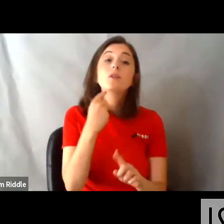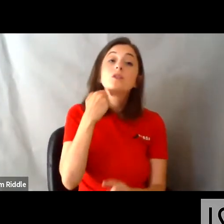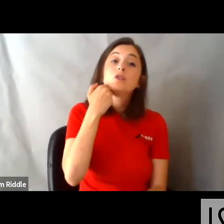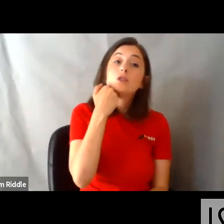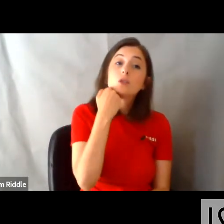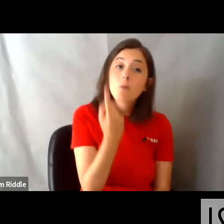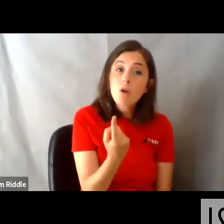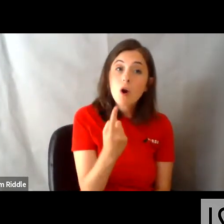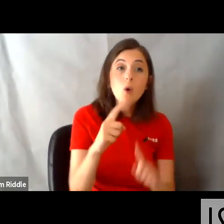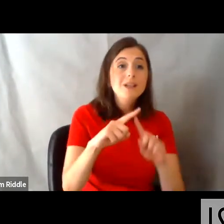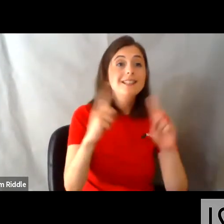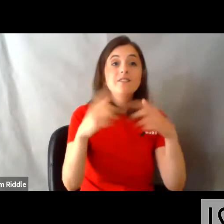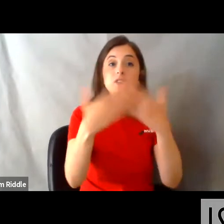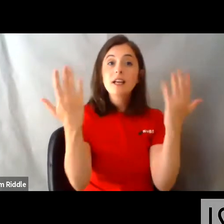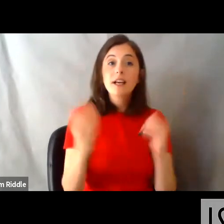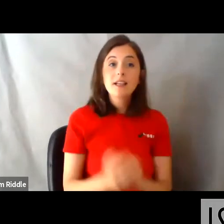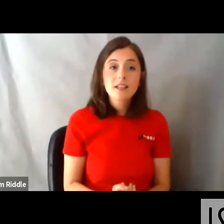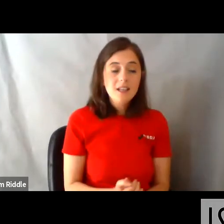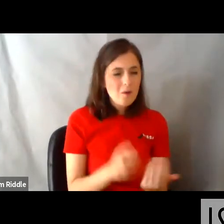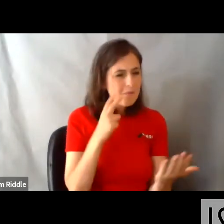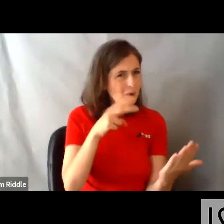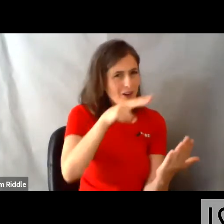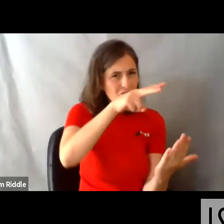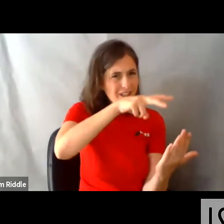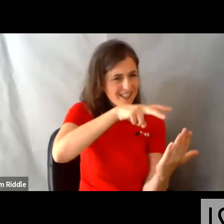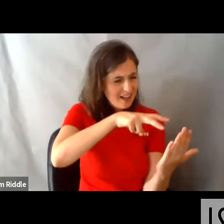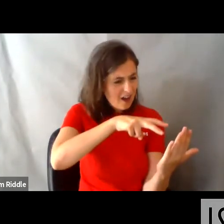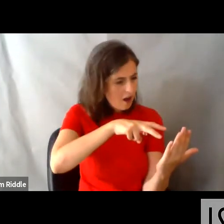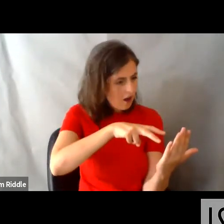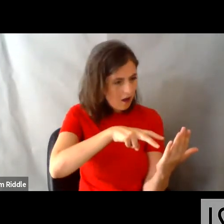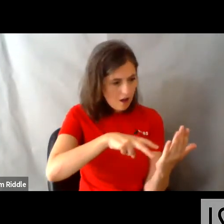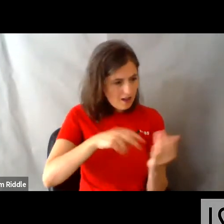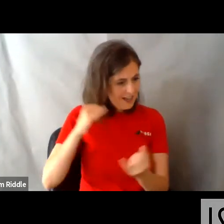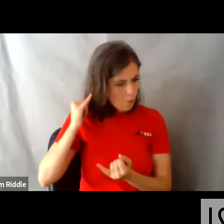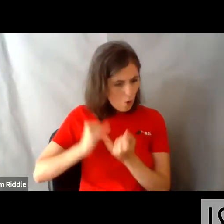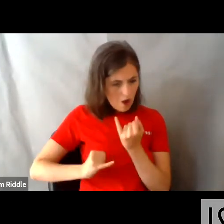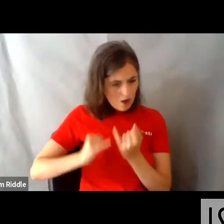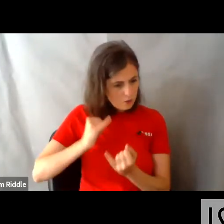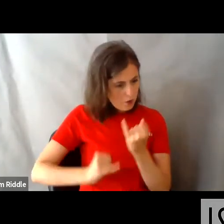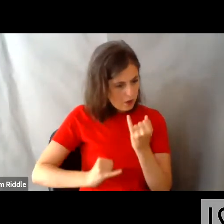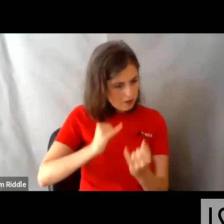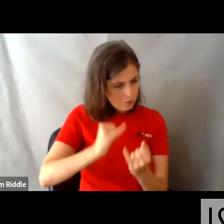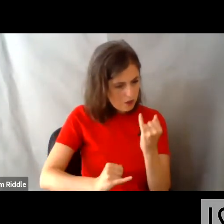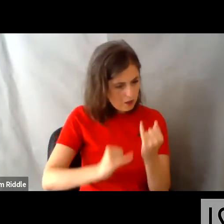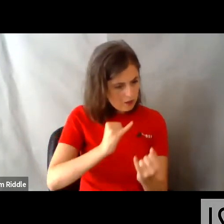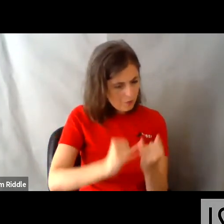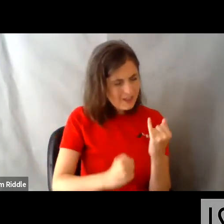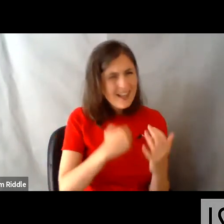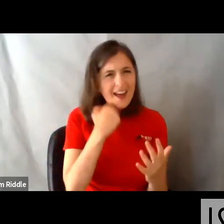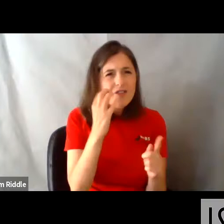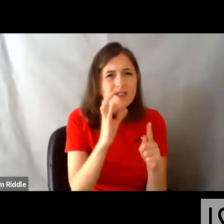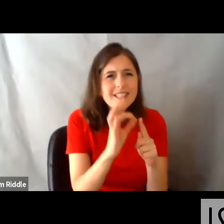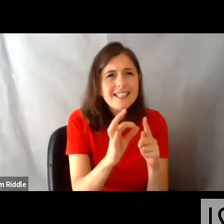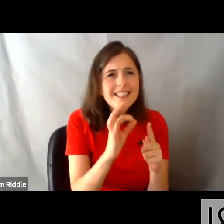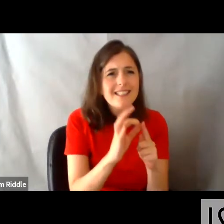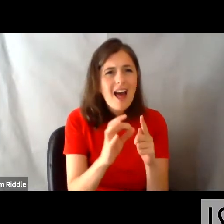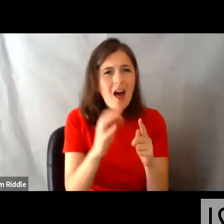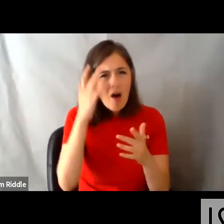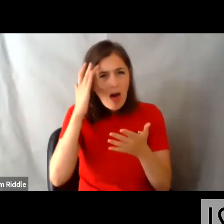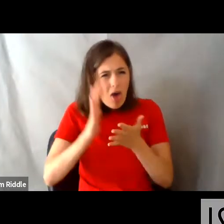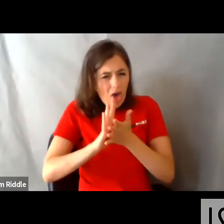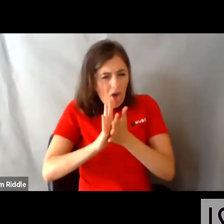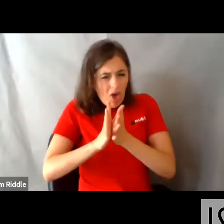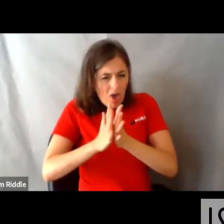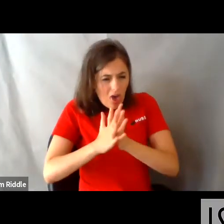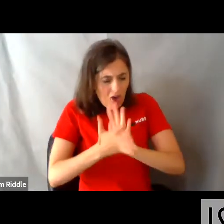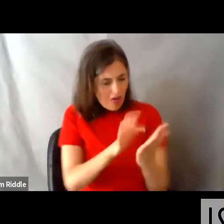another day, but when I read through my notes, it looks like I got worse. Every detail of my dysfunction clearly